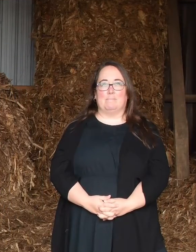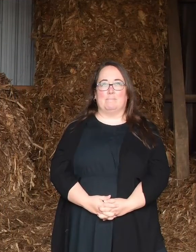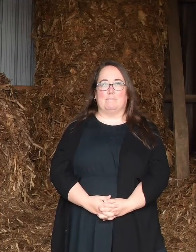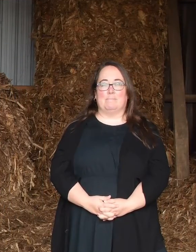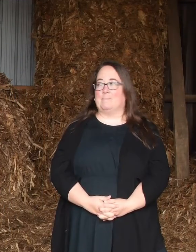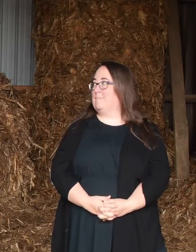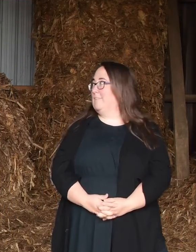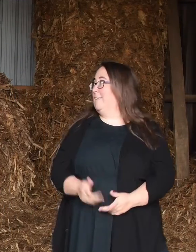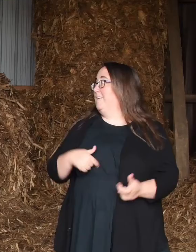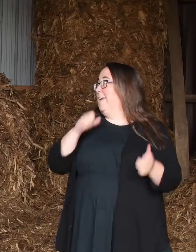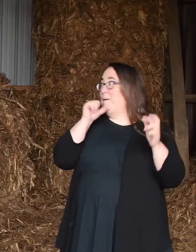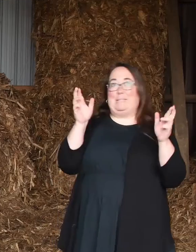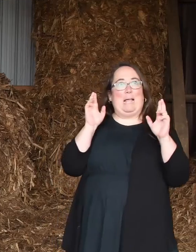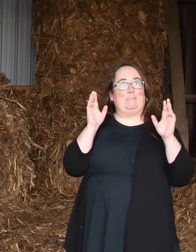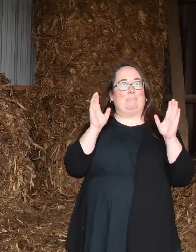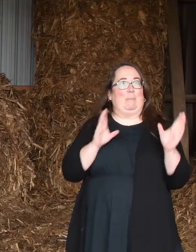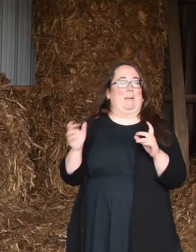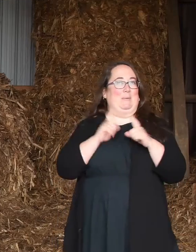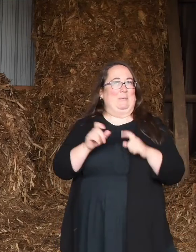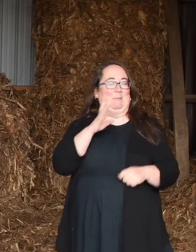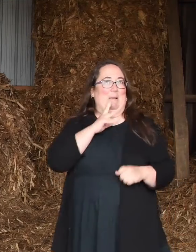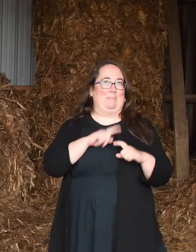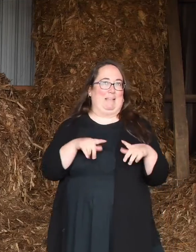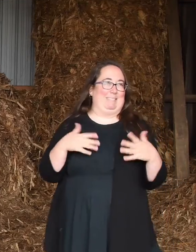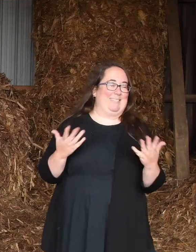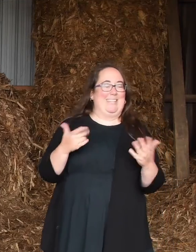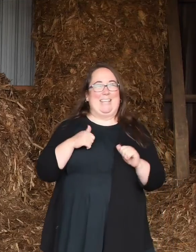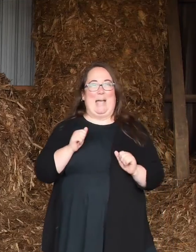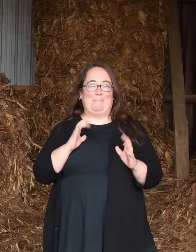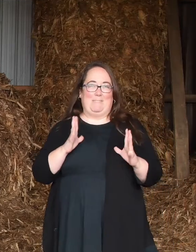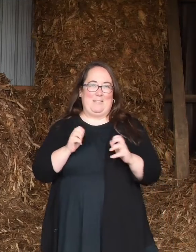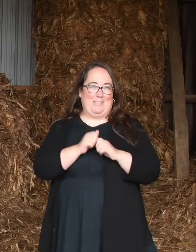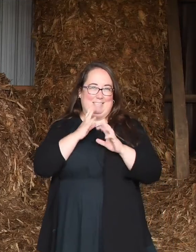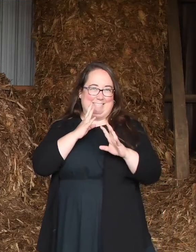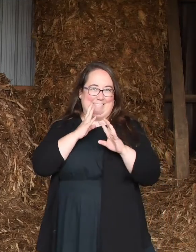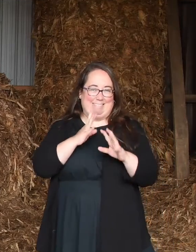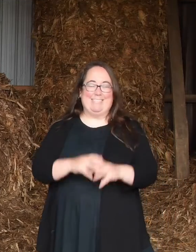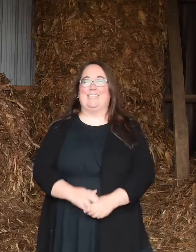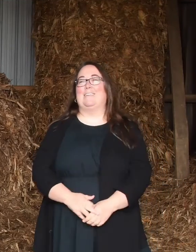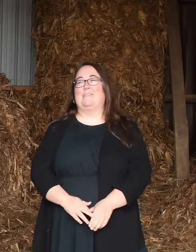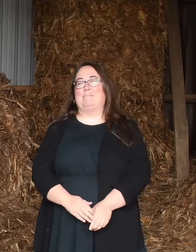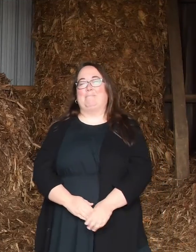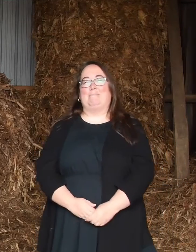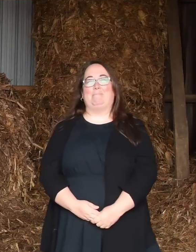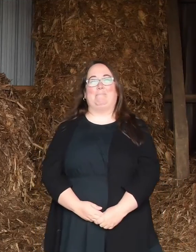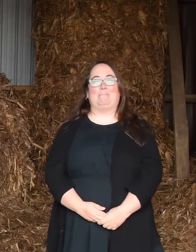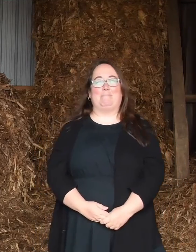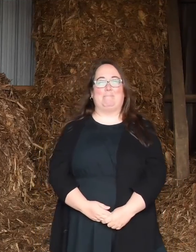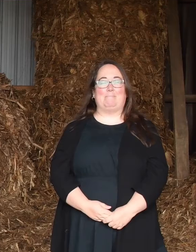I wasn't prepared to talk, but everybody knows I'm good with that.